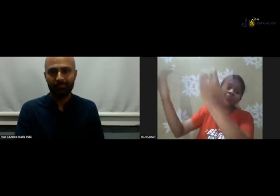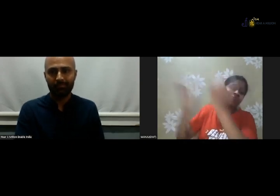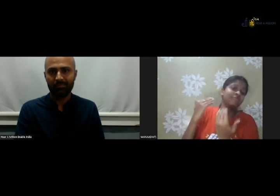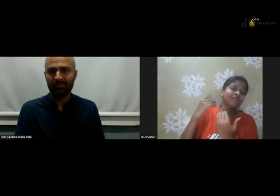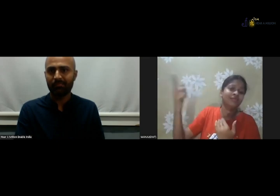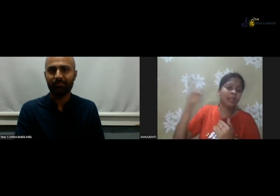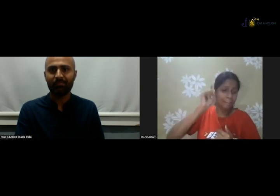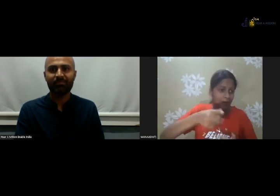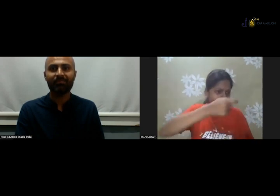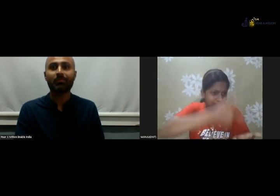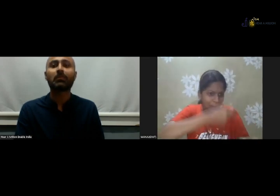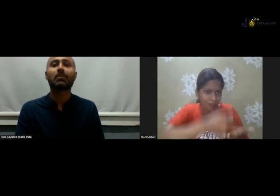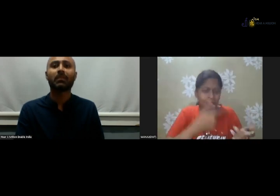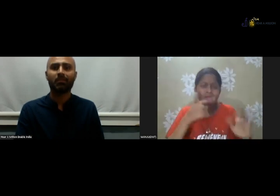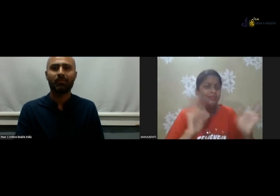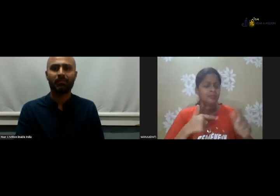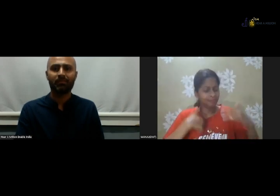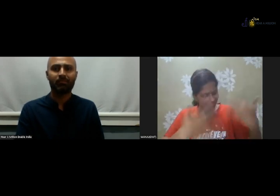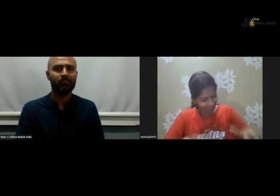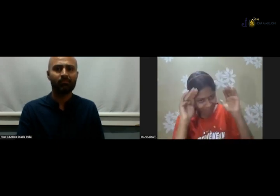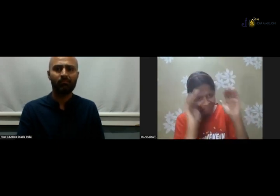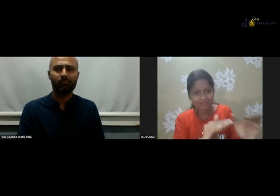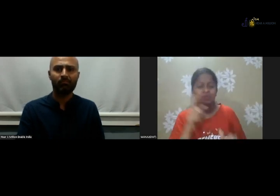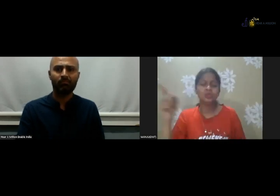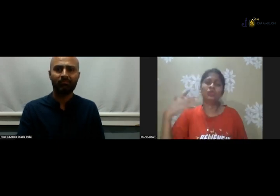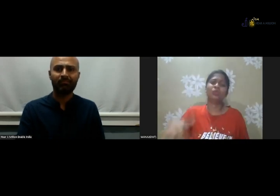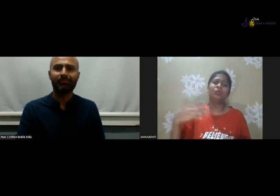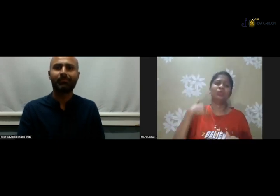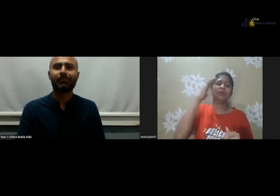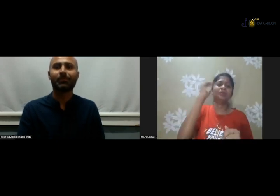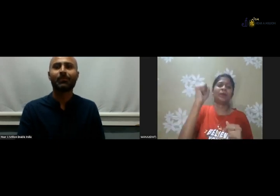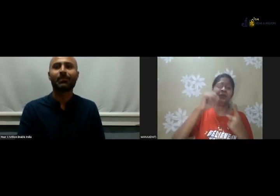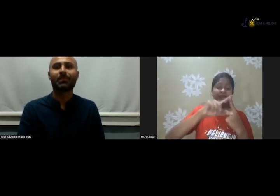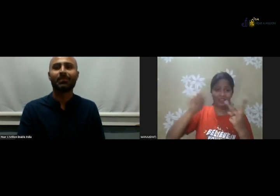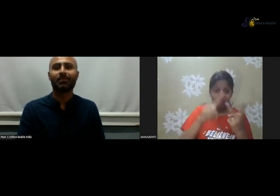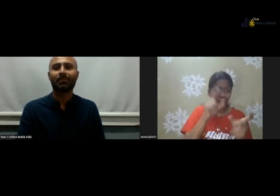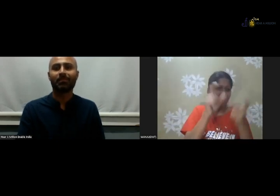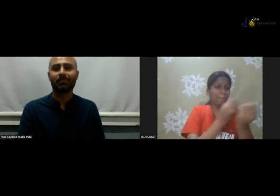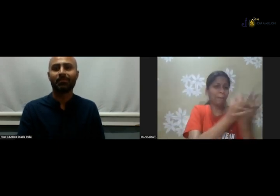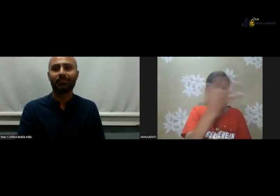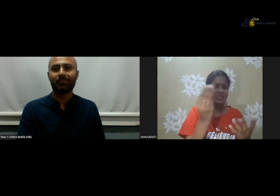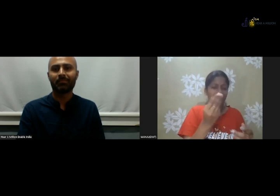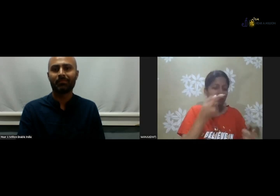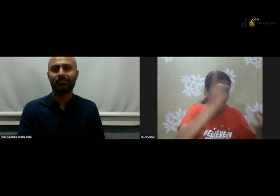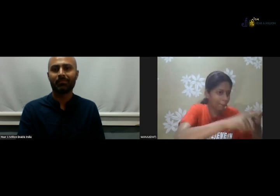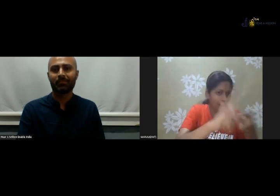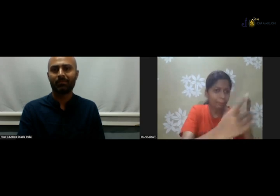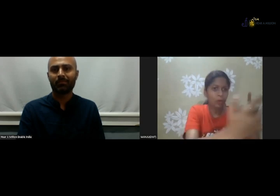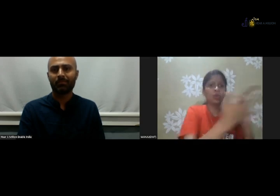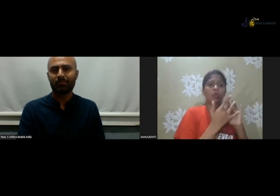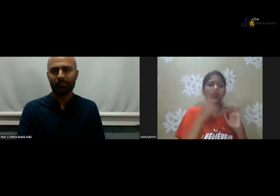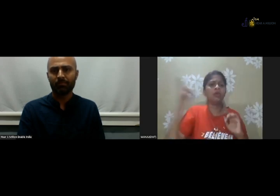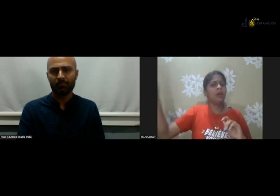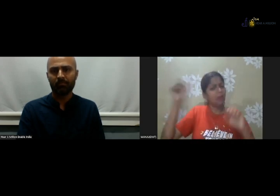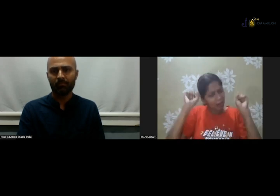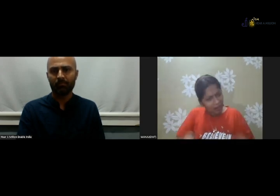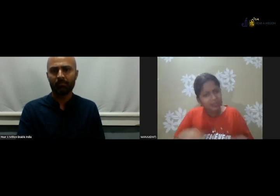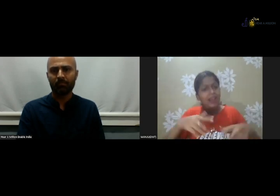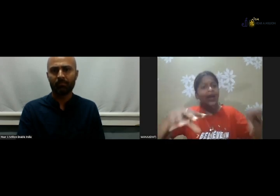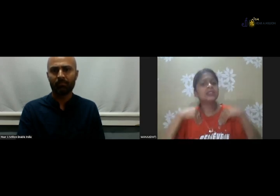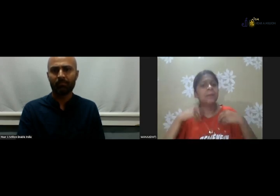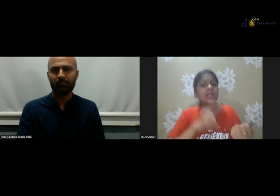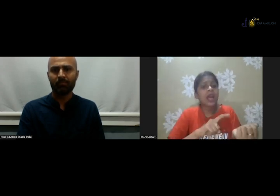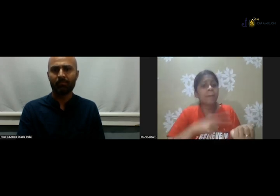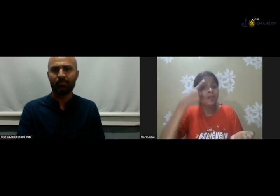Many times when I had doubt about, legal policies about deaf women, so I always used to contact Sudamini. She used